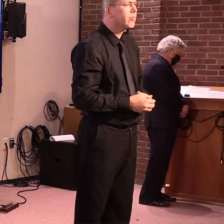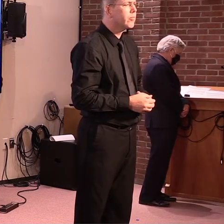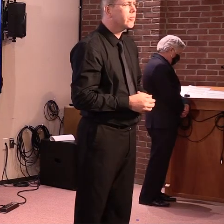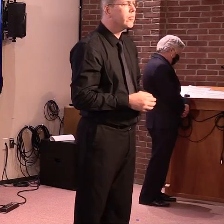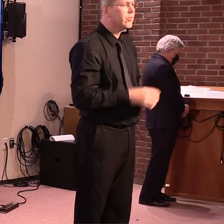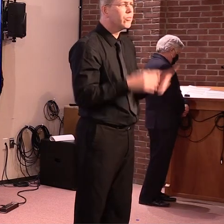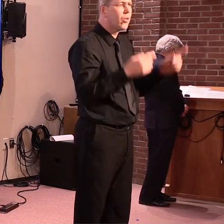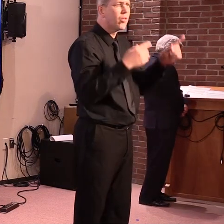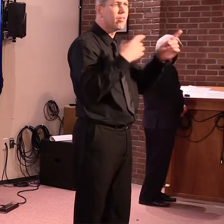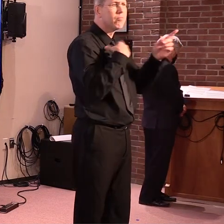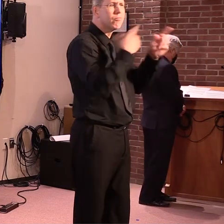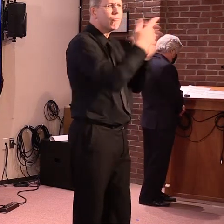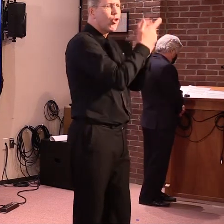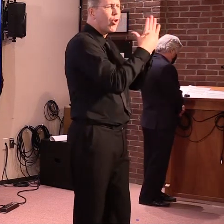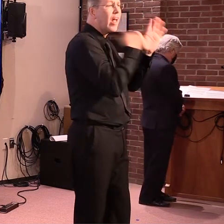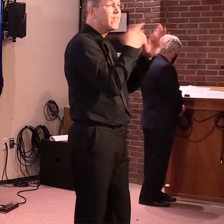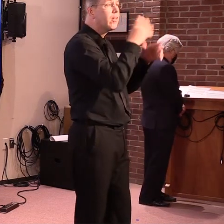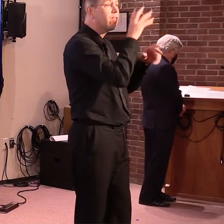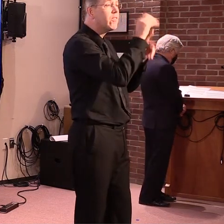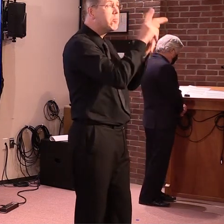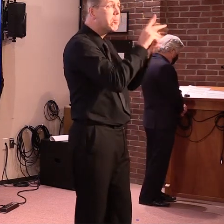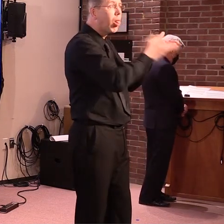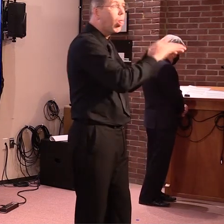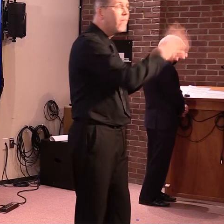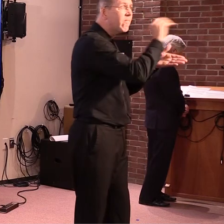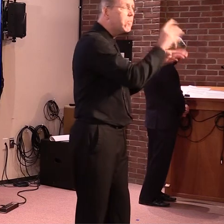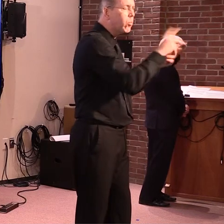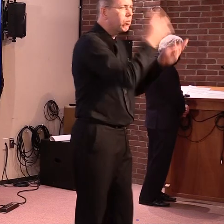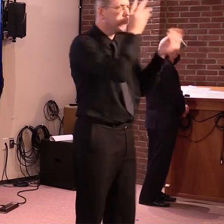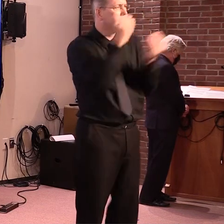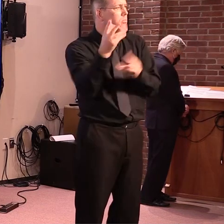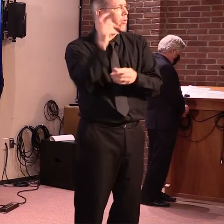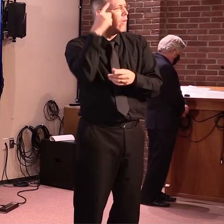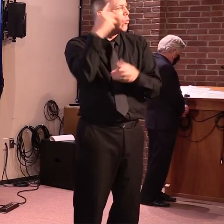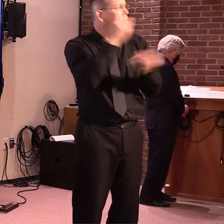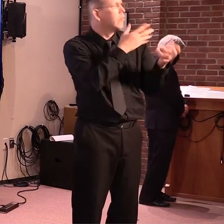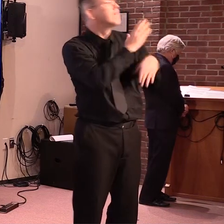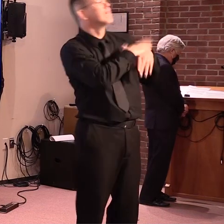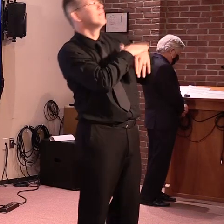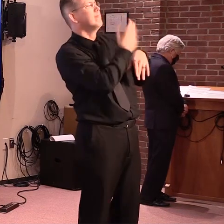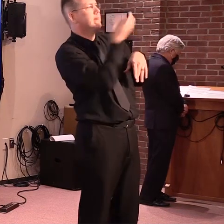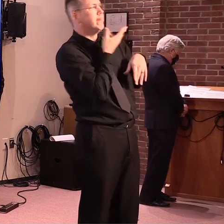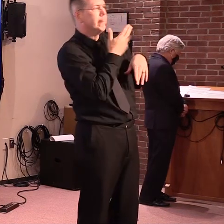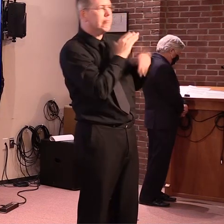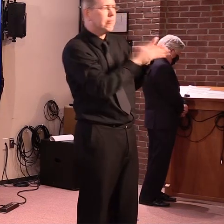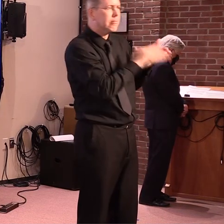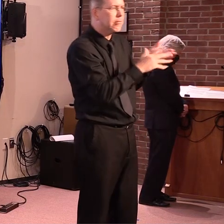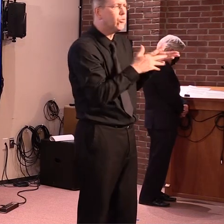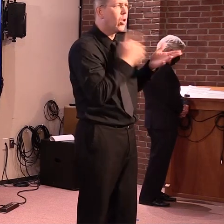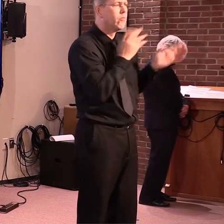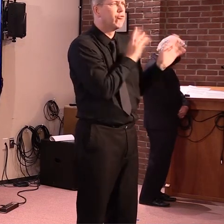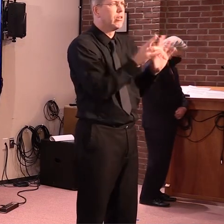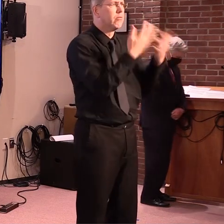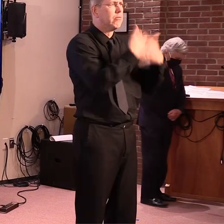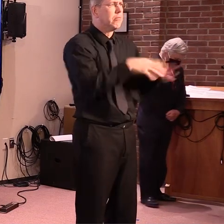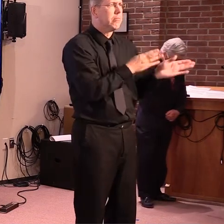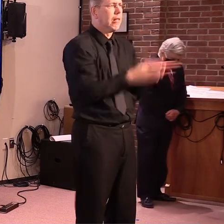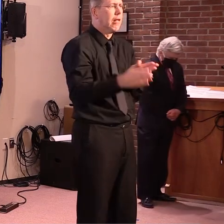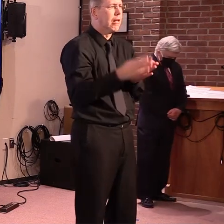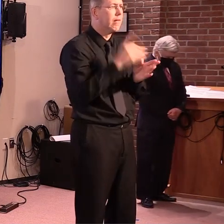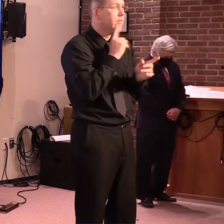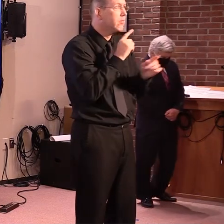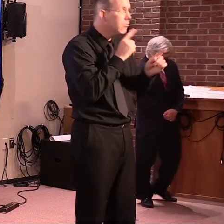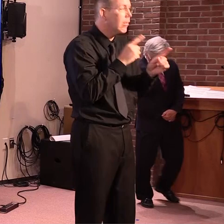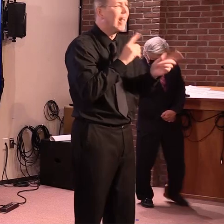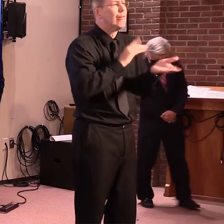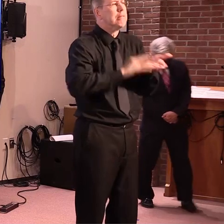this case, typically it's 45 days prior to any layoffs occurring that the employer needs to give notice to